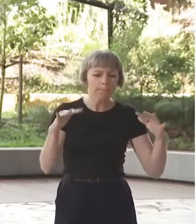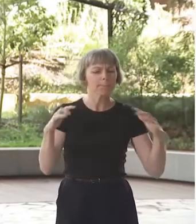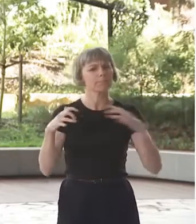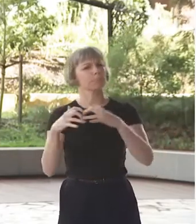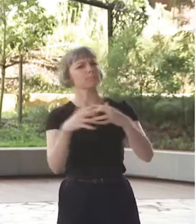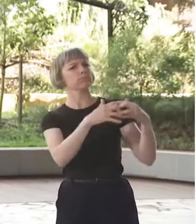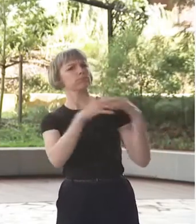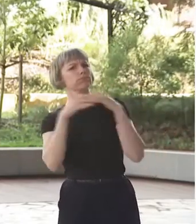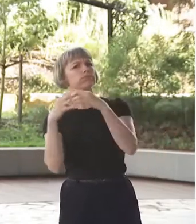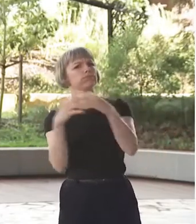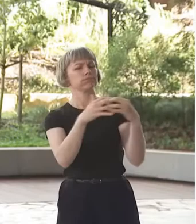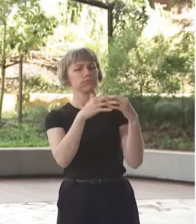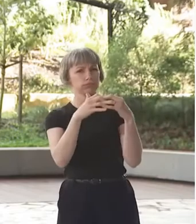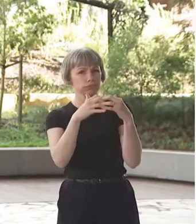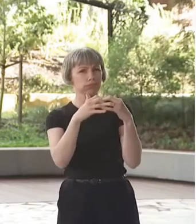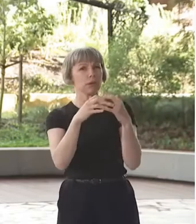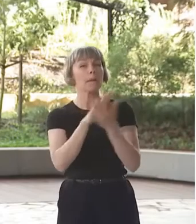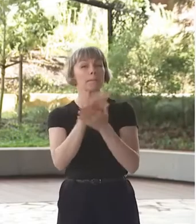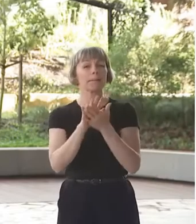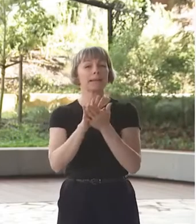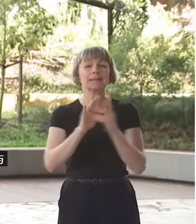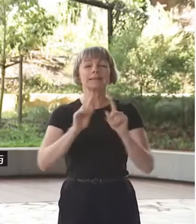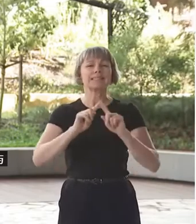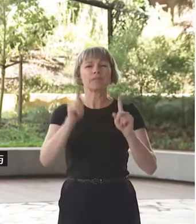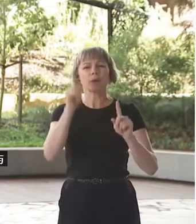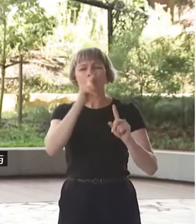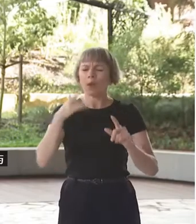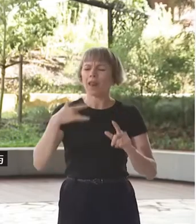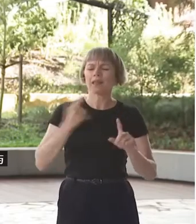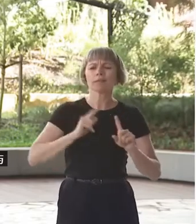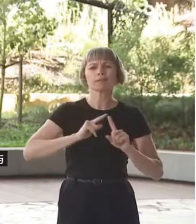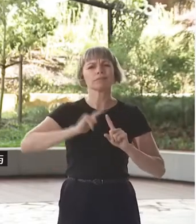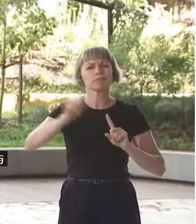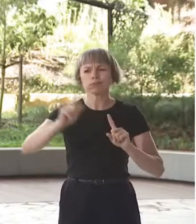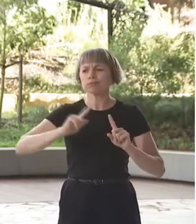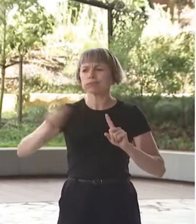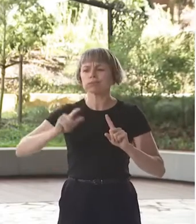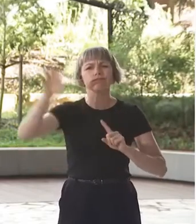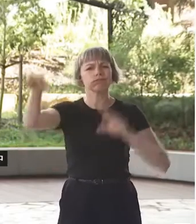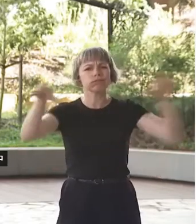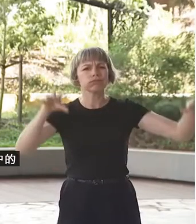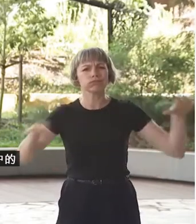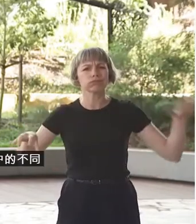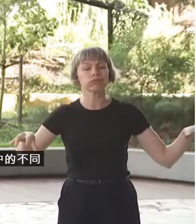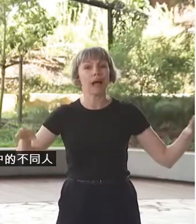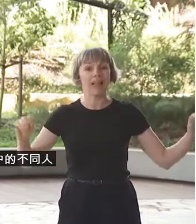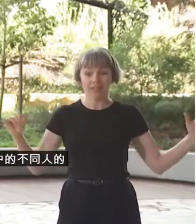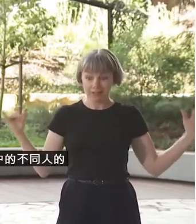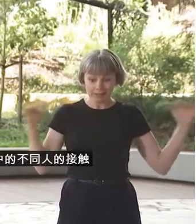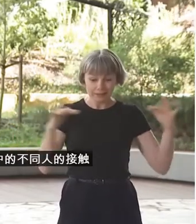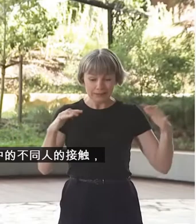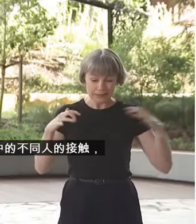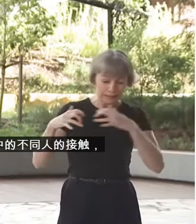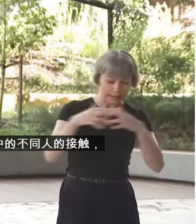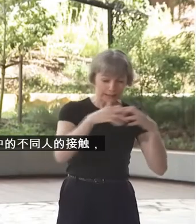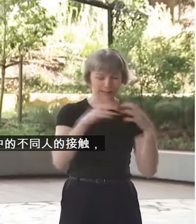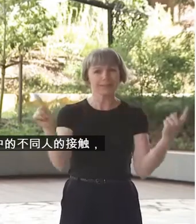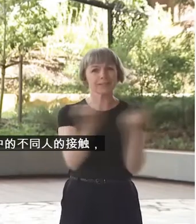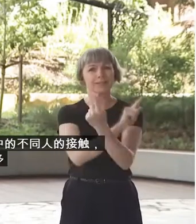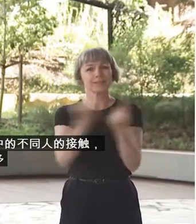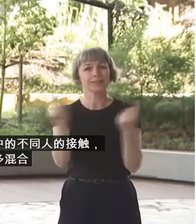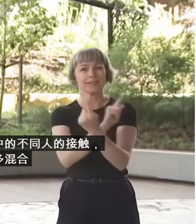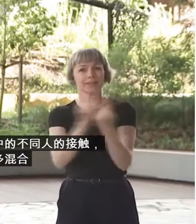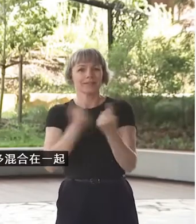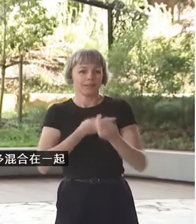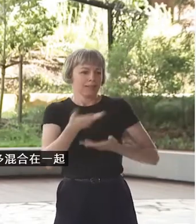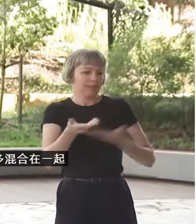together different groups or contacts with different people in different social networks, and so there's a lot of